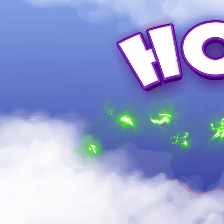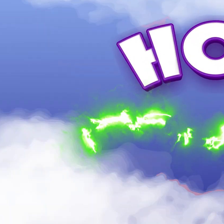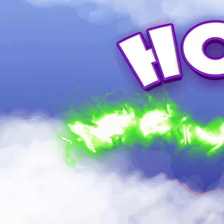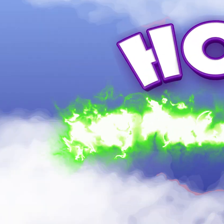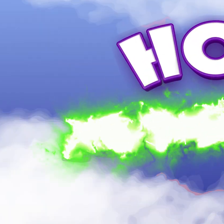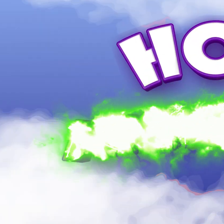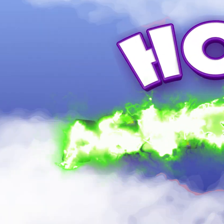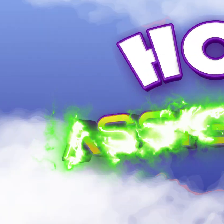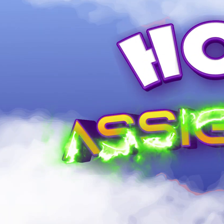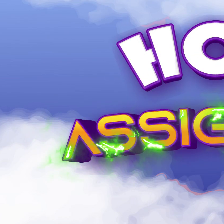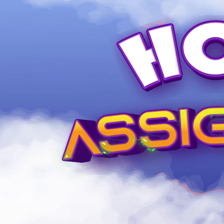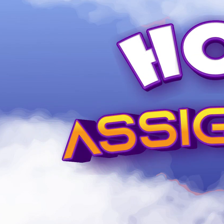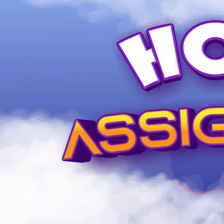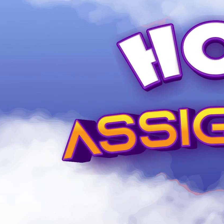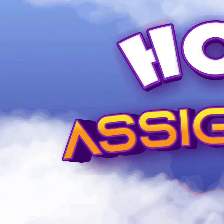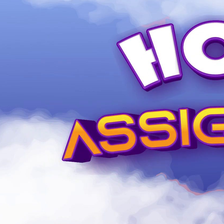Home assignment.